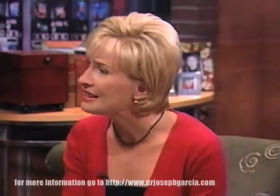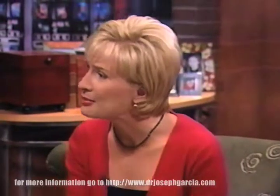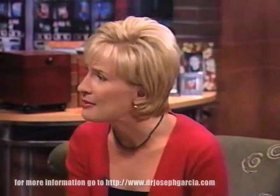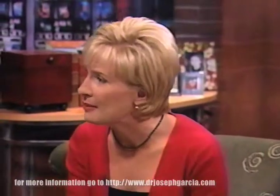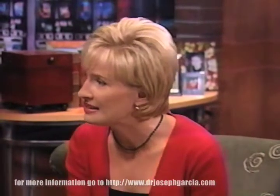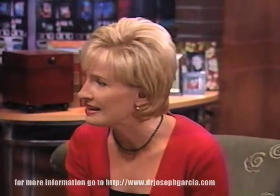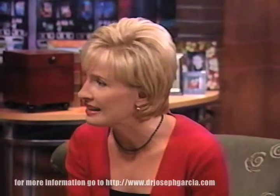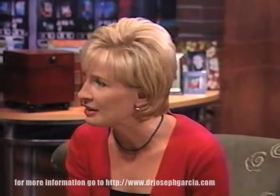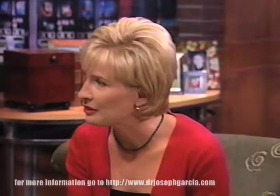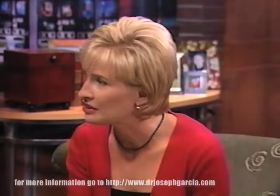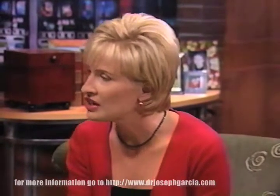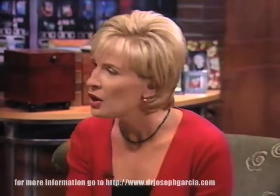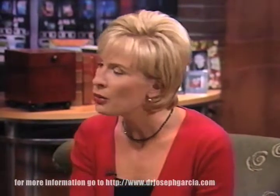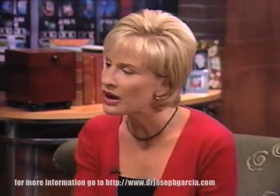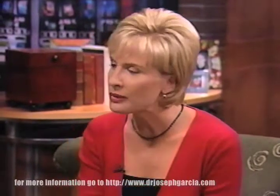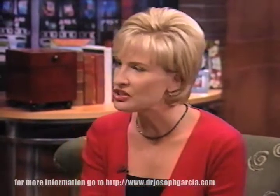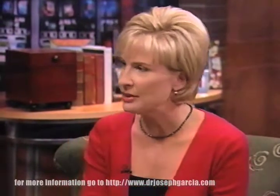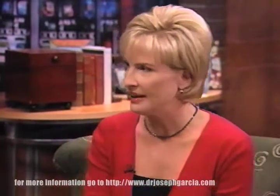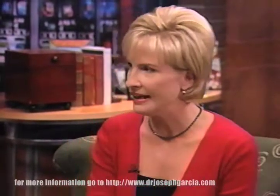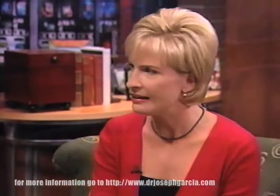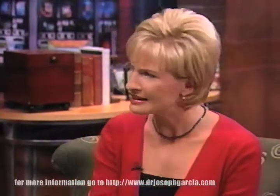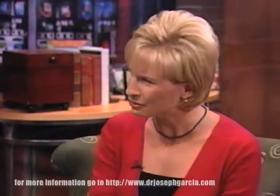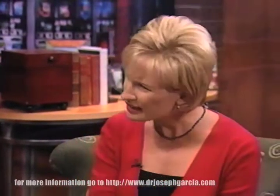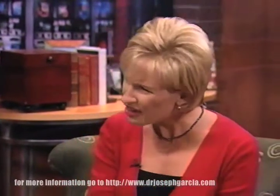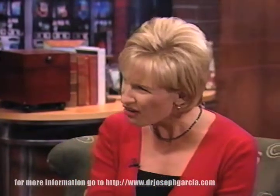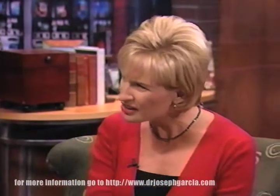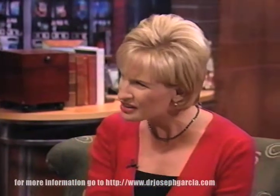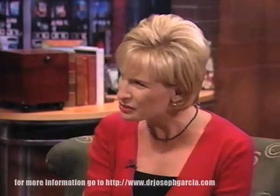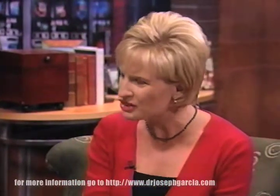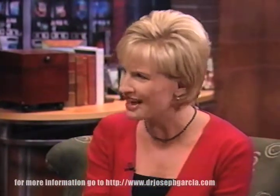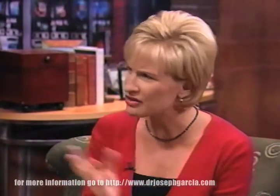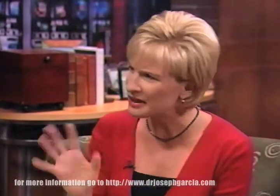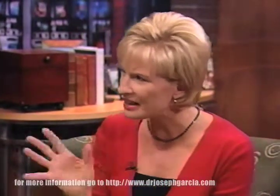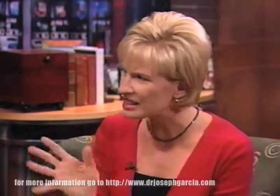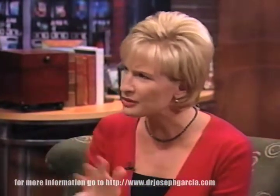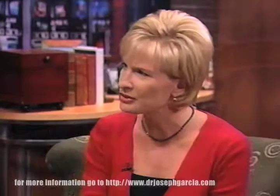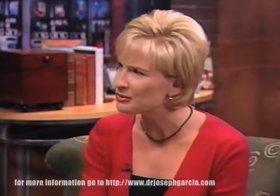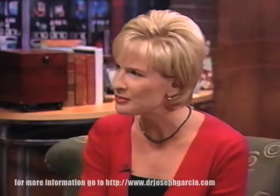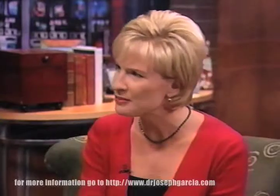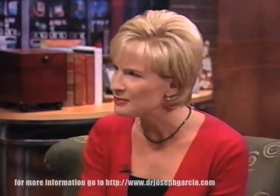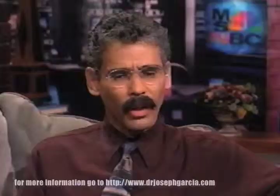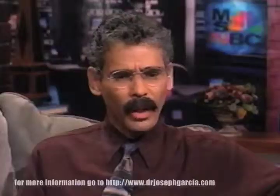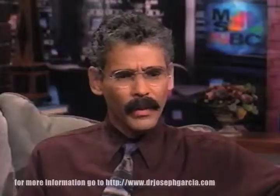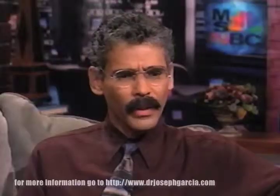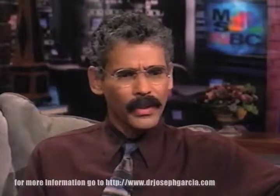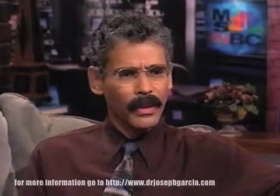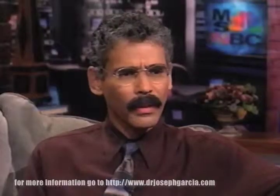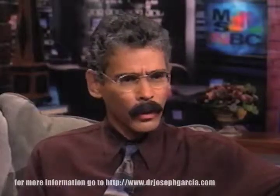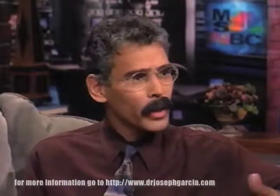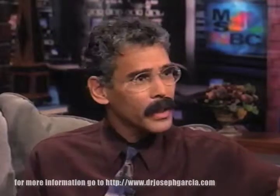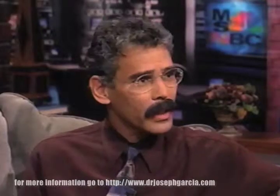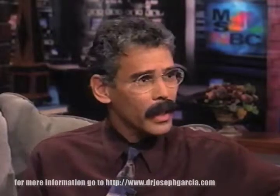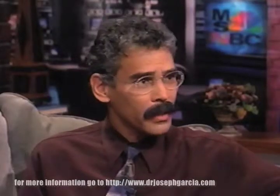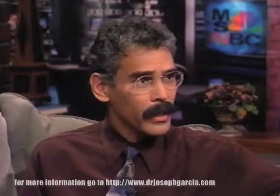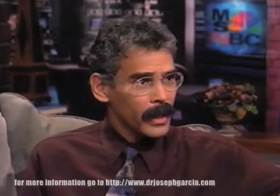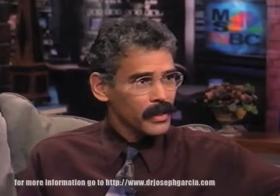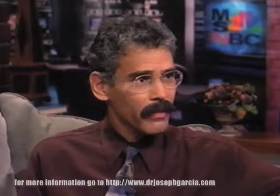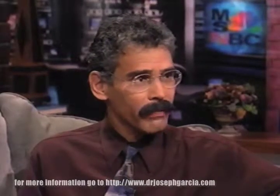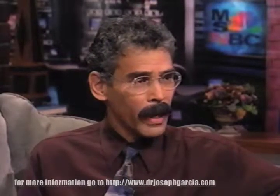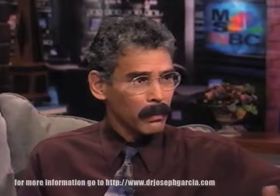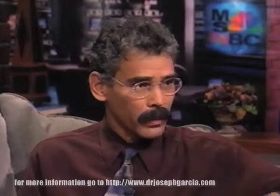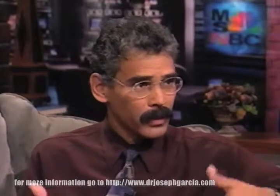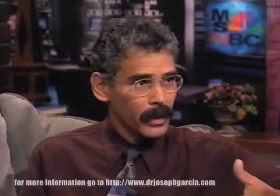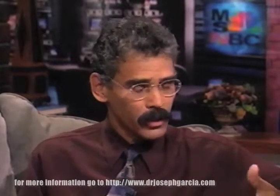I want to teach my baby sign language, where would she begin? Is it really hard to do? Do you have to be an expert? Oh, no, not at all. There's a learning kit